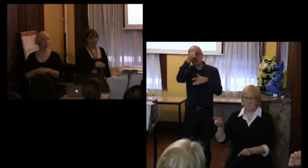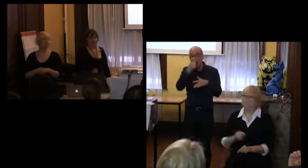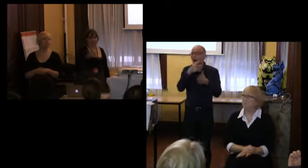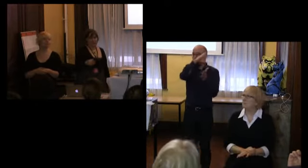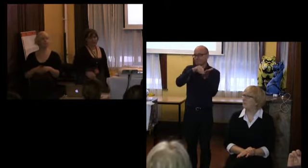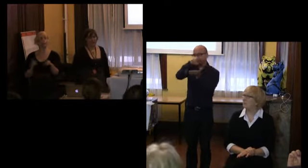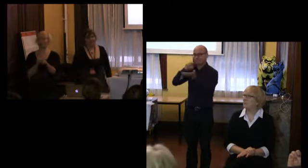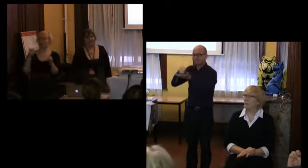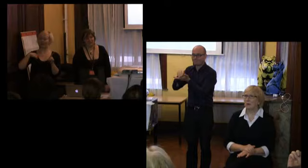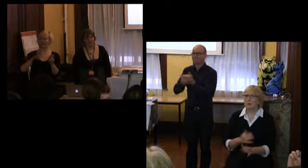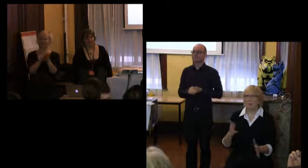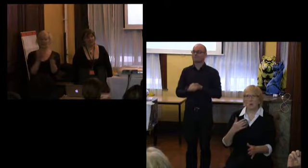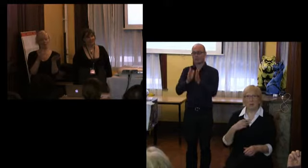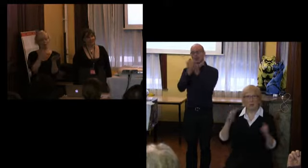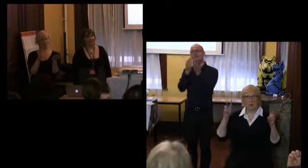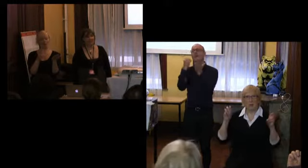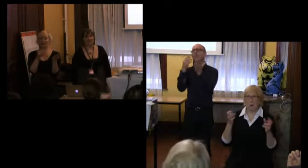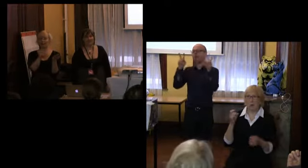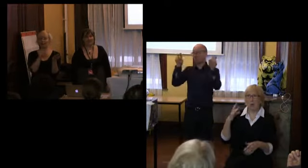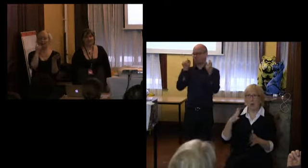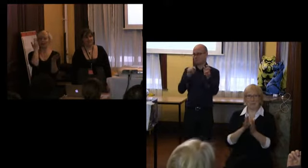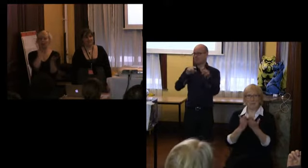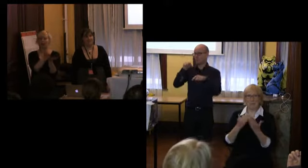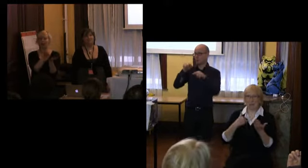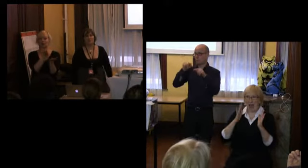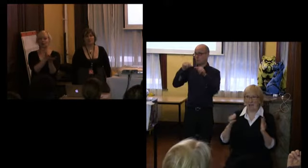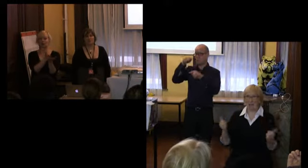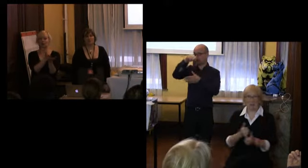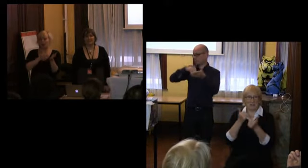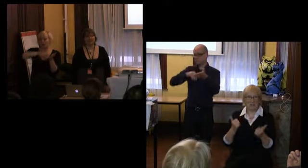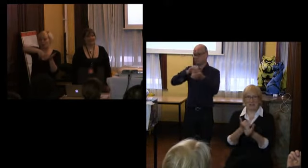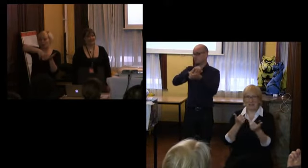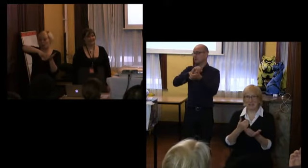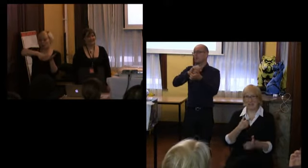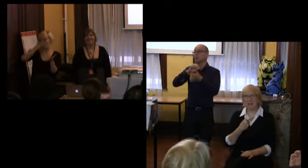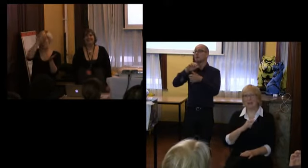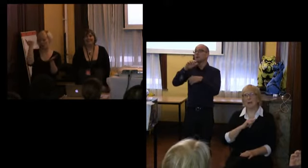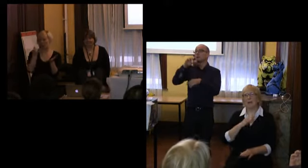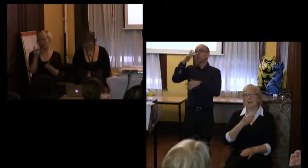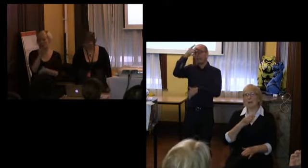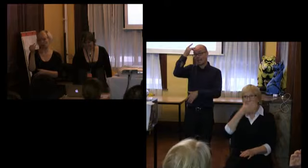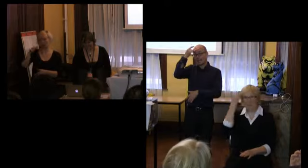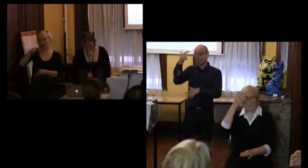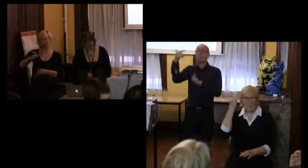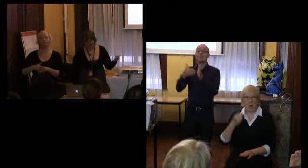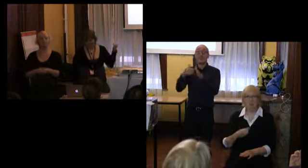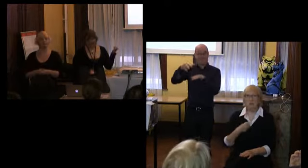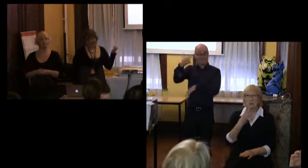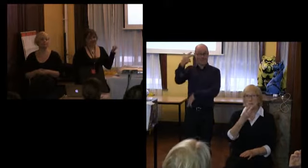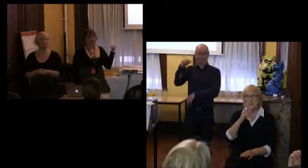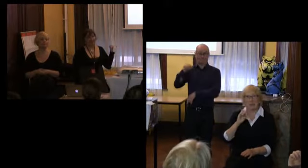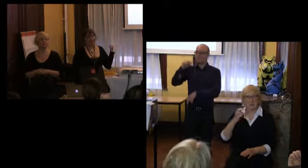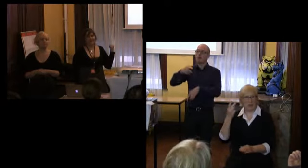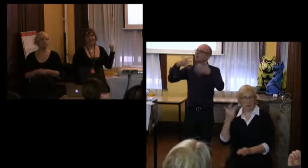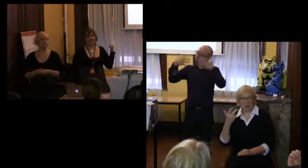So the white book has to be finished in the summer 2013. So we